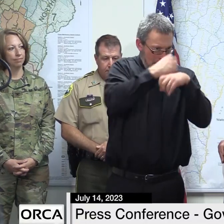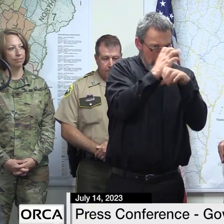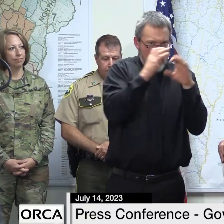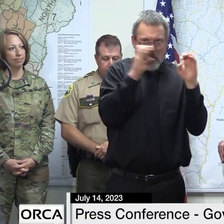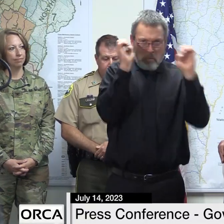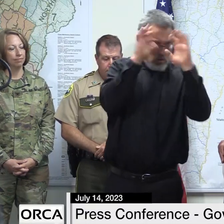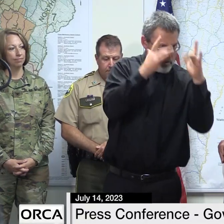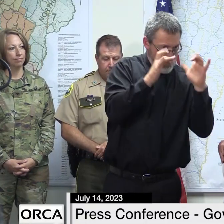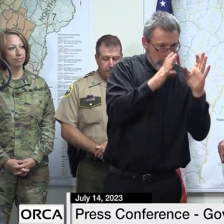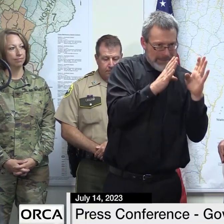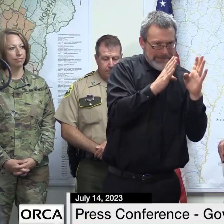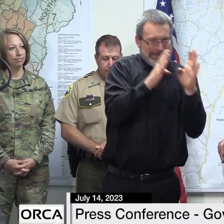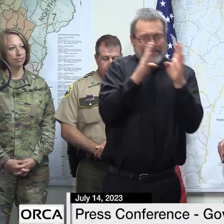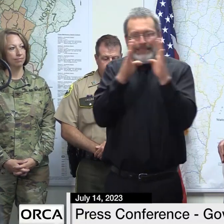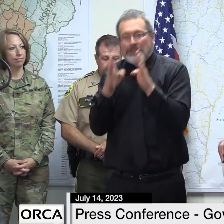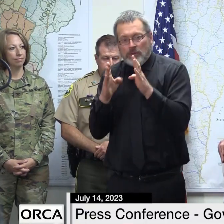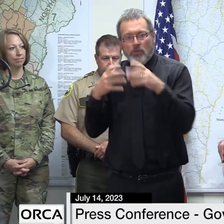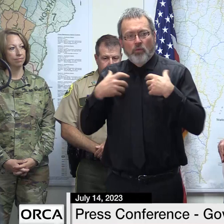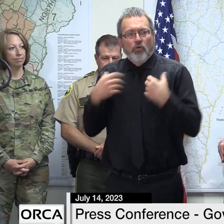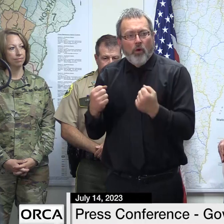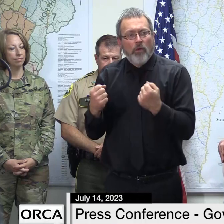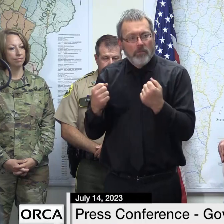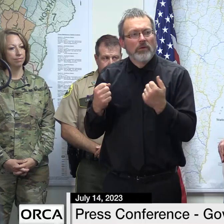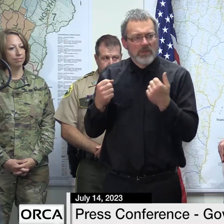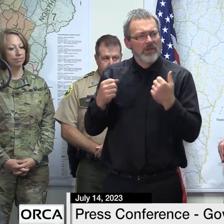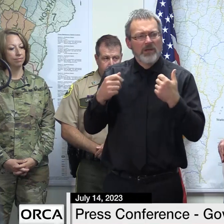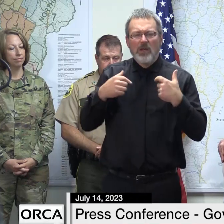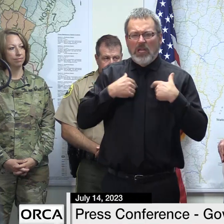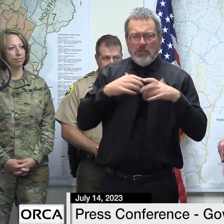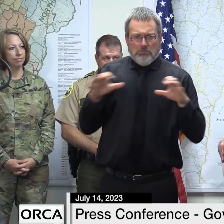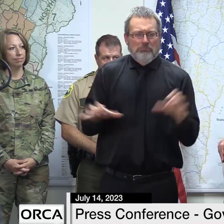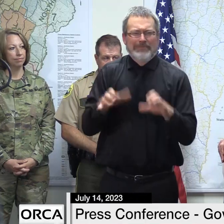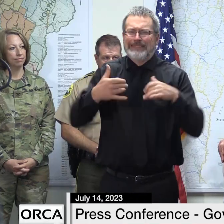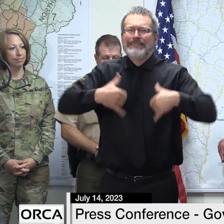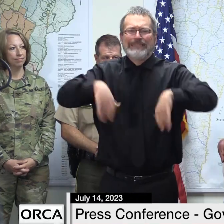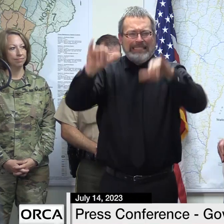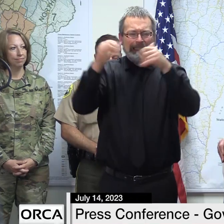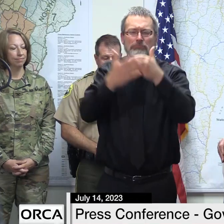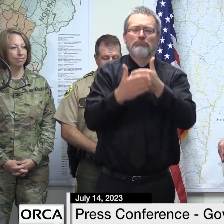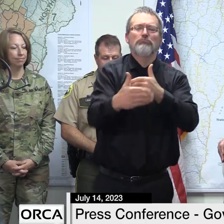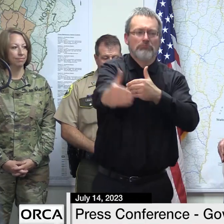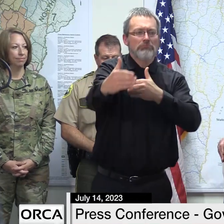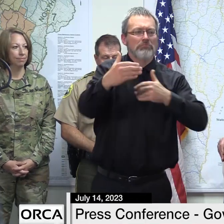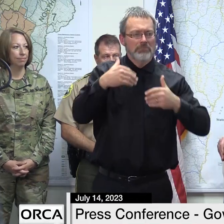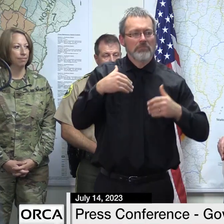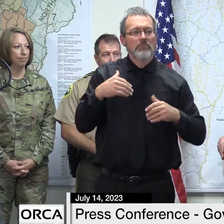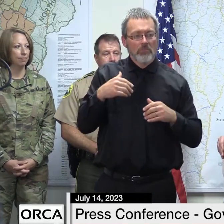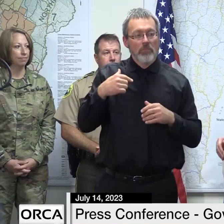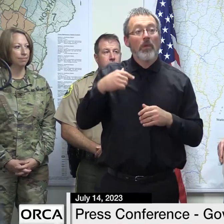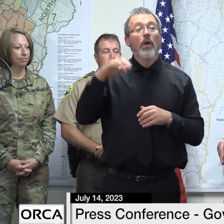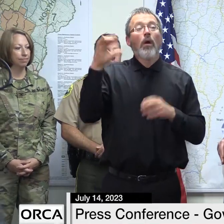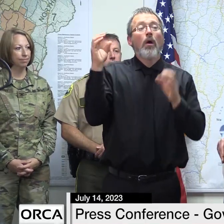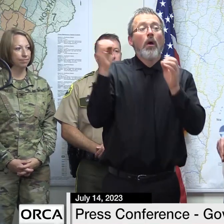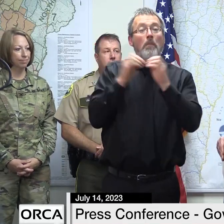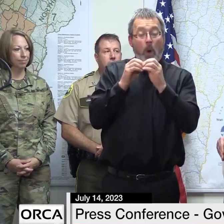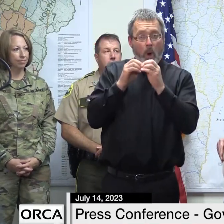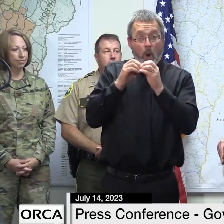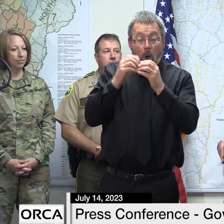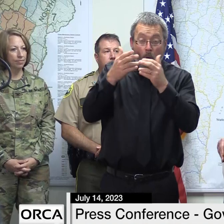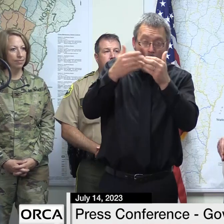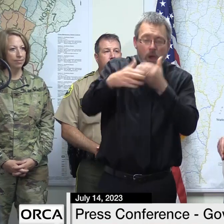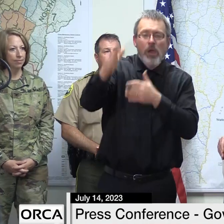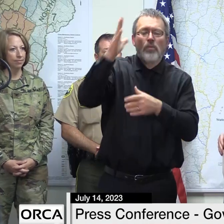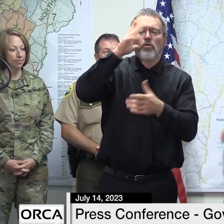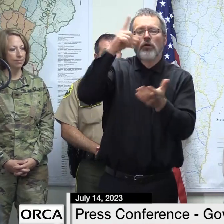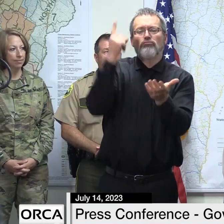ACCD are already working on that. And we'll be in conversations with the legislature to see if there's anything that we should